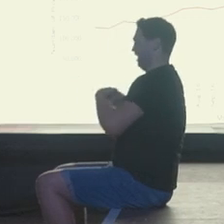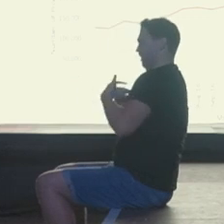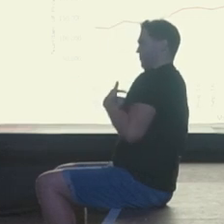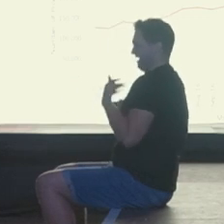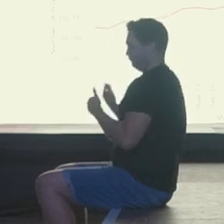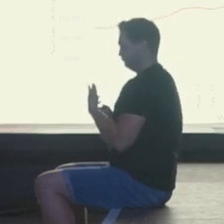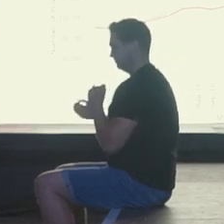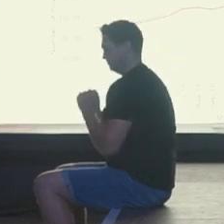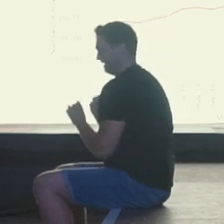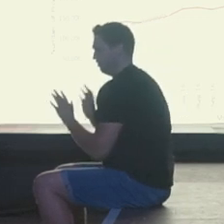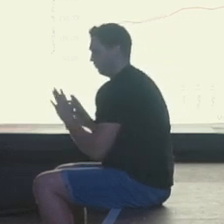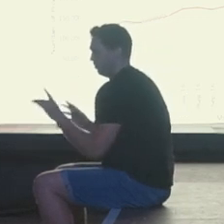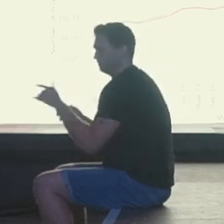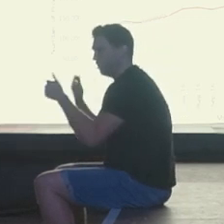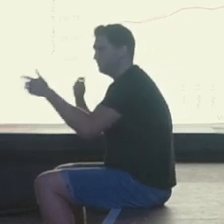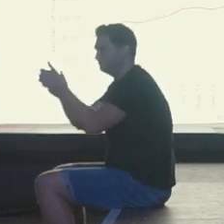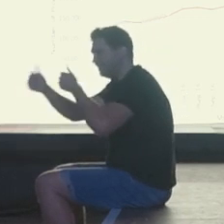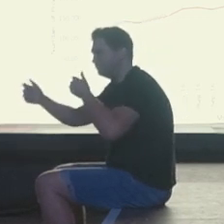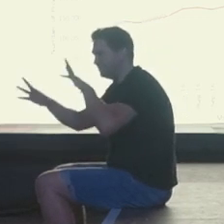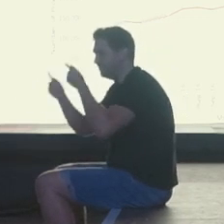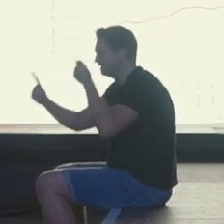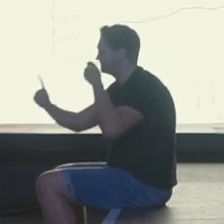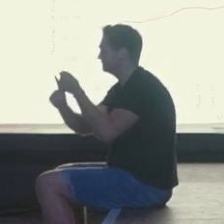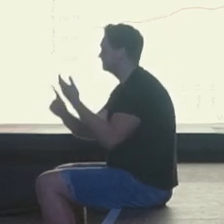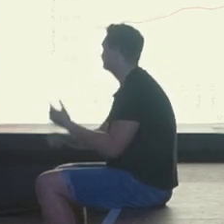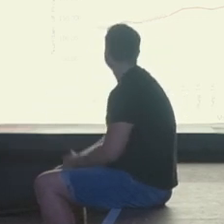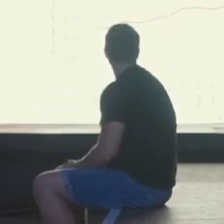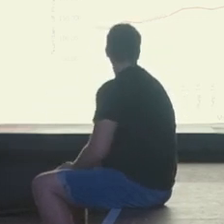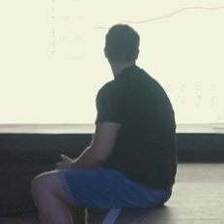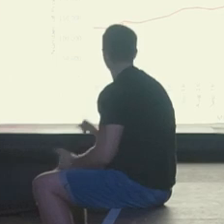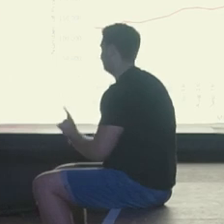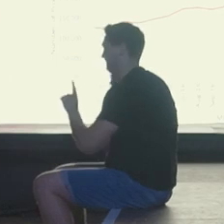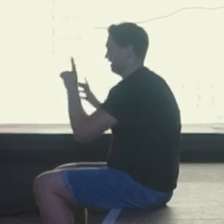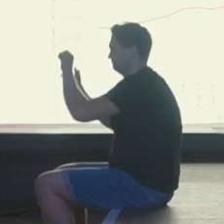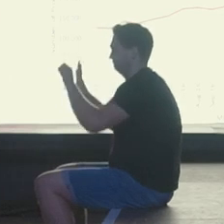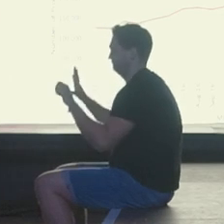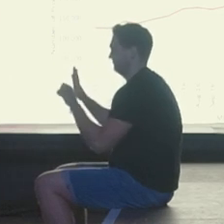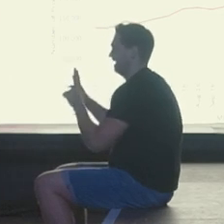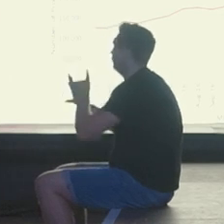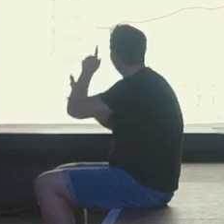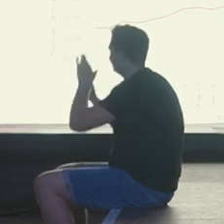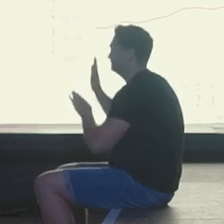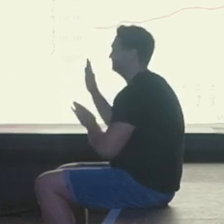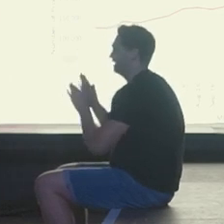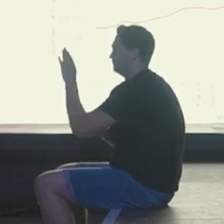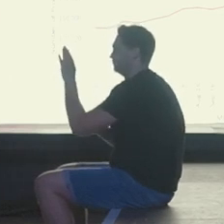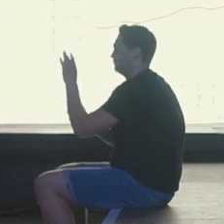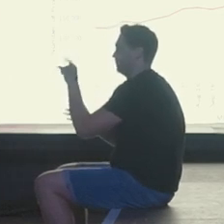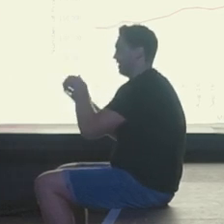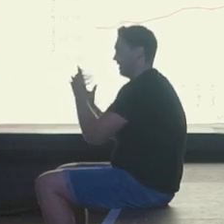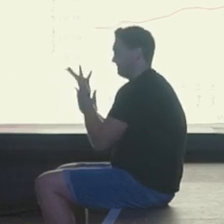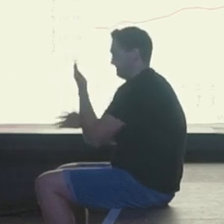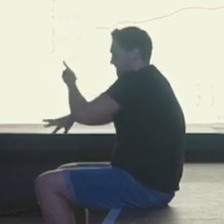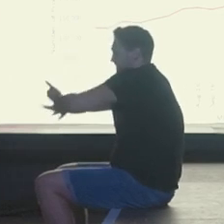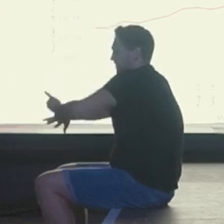lifestyles. And the first great graph, I'm sure we'll be happy to know, plant-based products. We're buying more of them. Yeah,